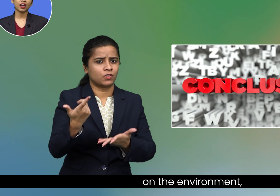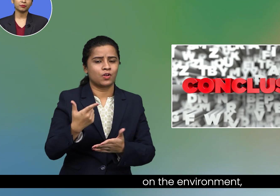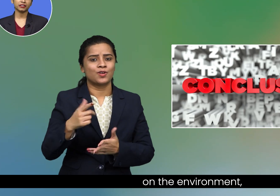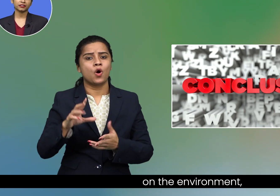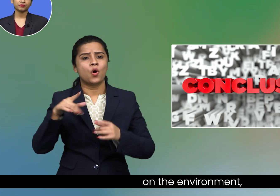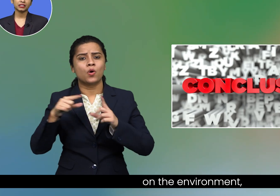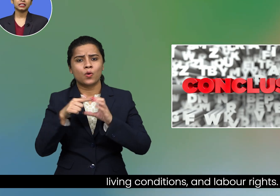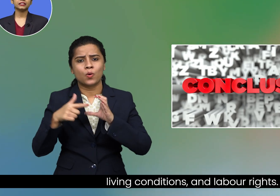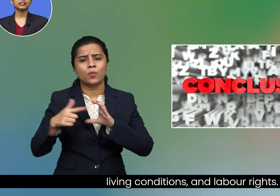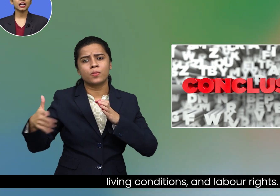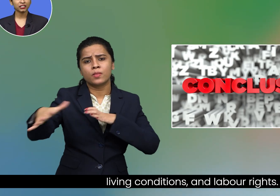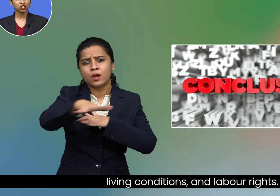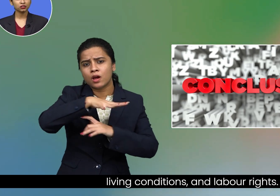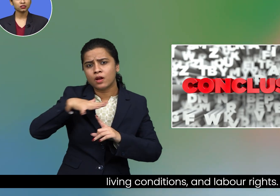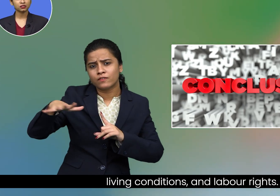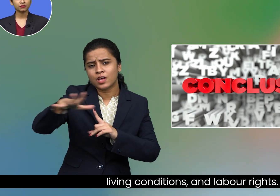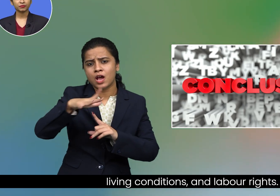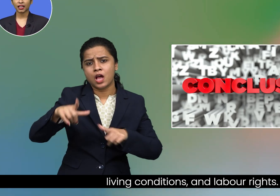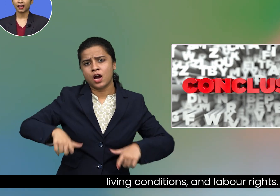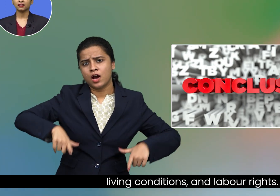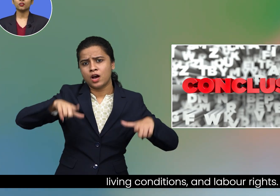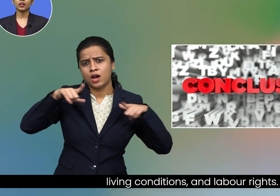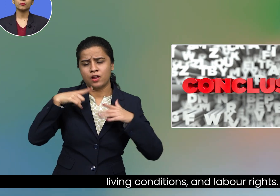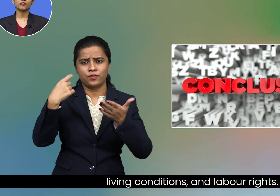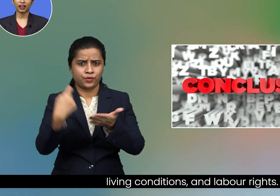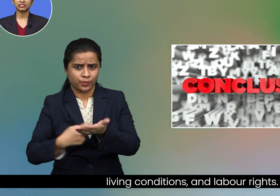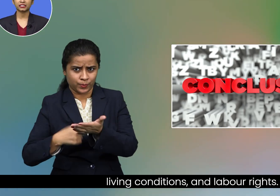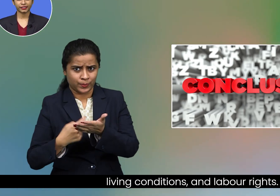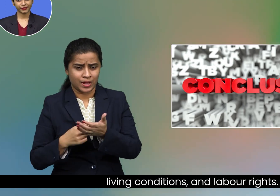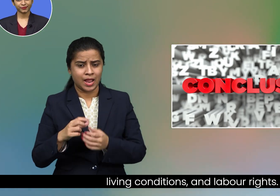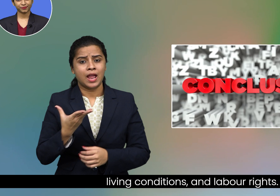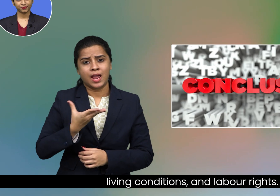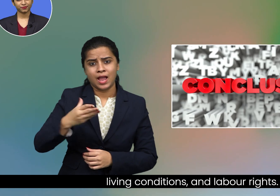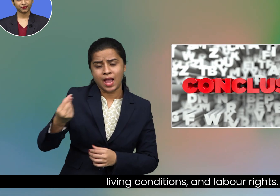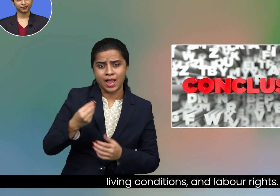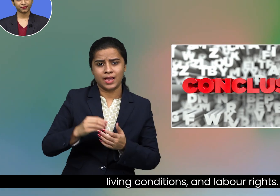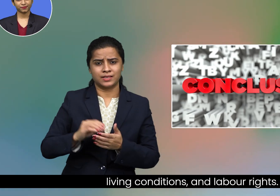on the environment, living conditions, and labor rights.